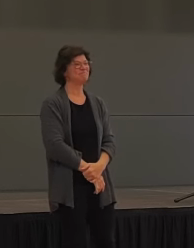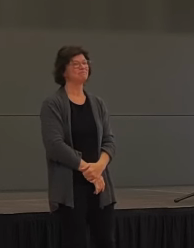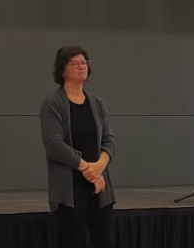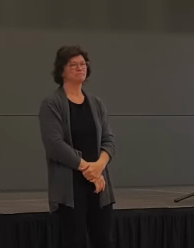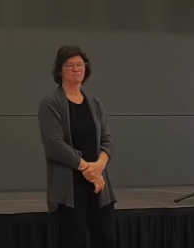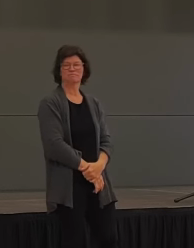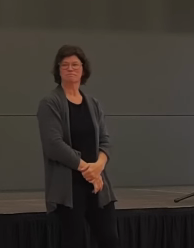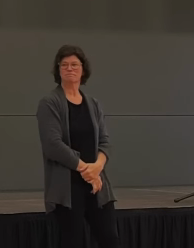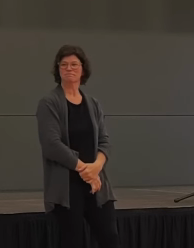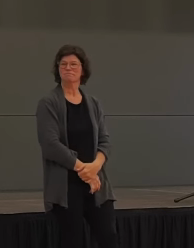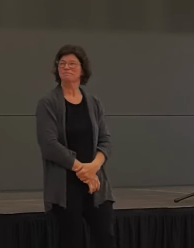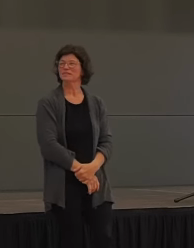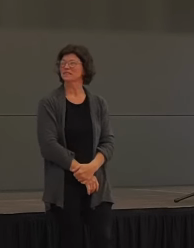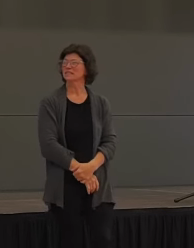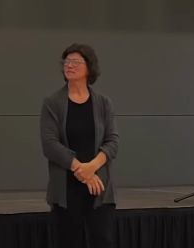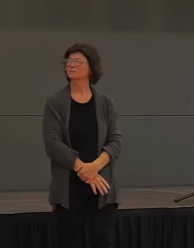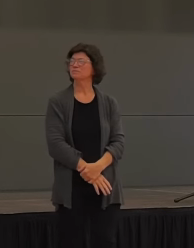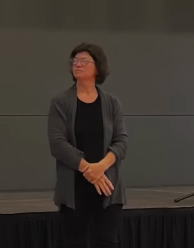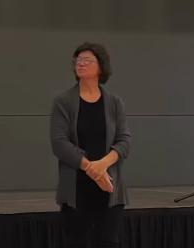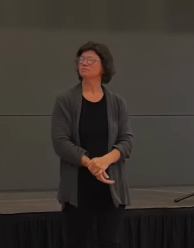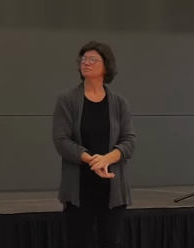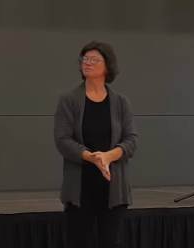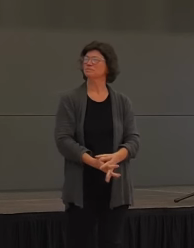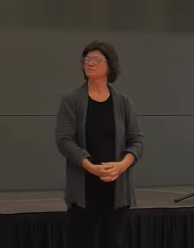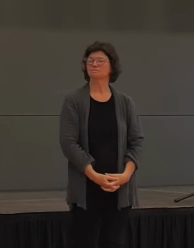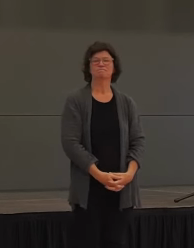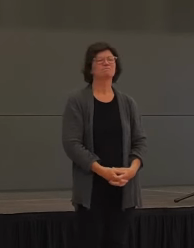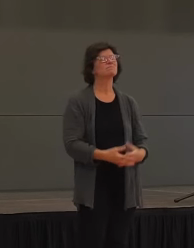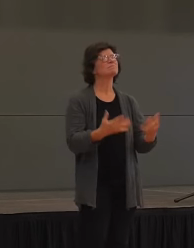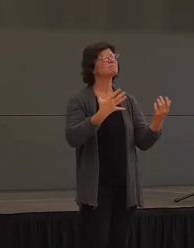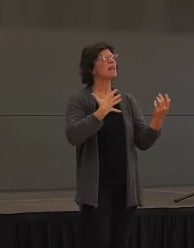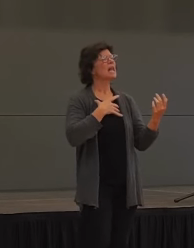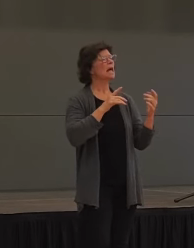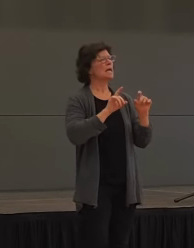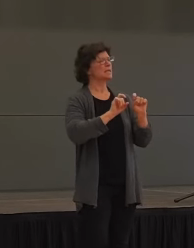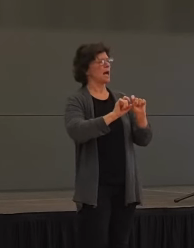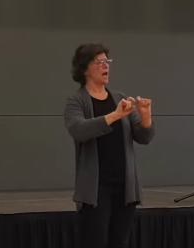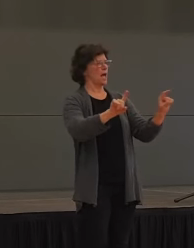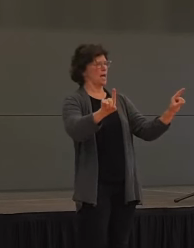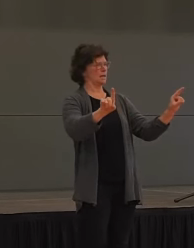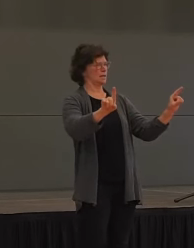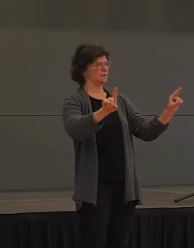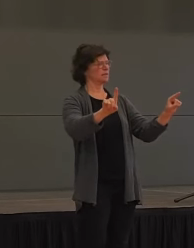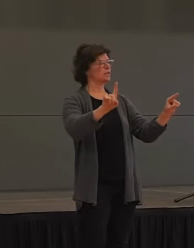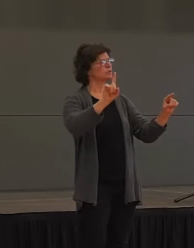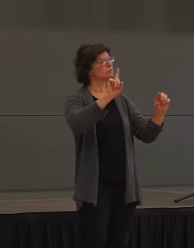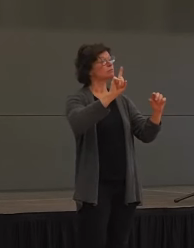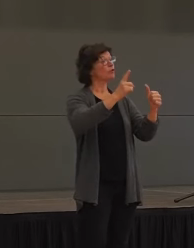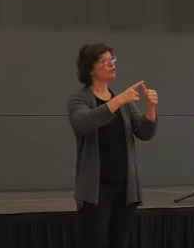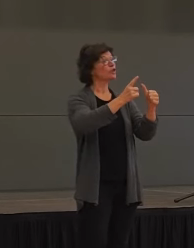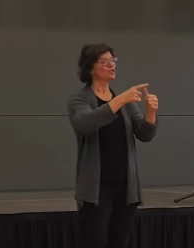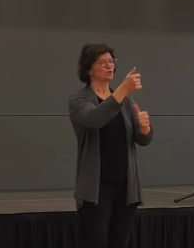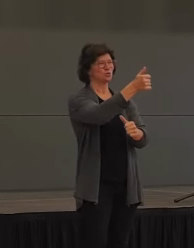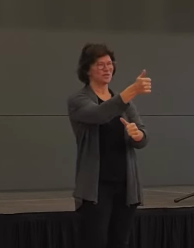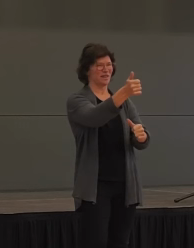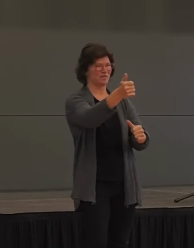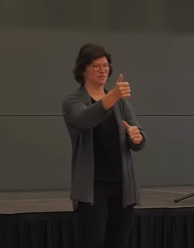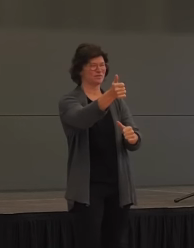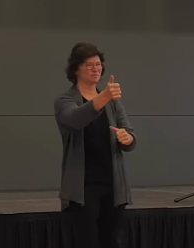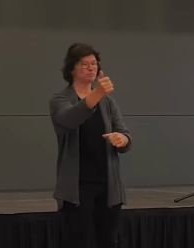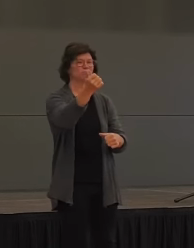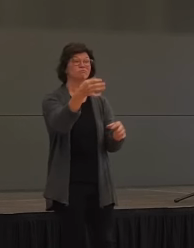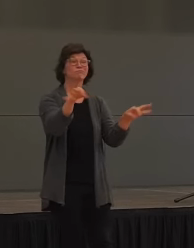of the things I like to ask people to think about is start with yourself when you think about